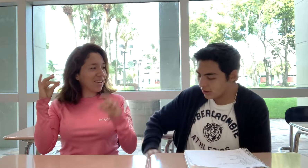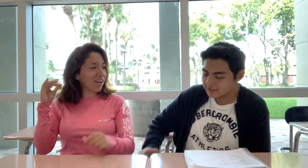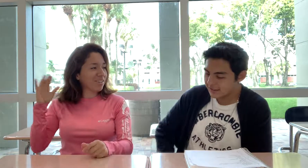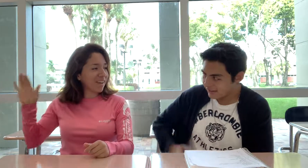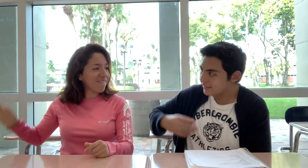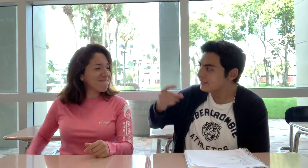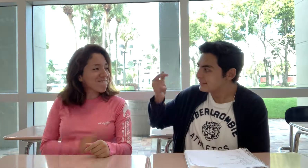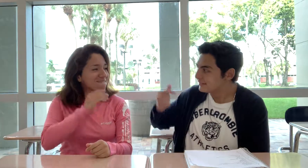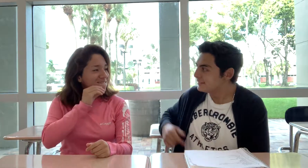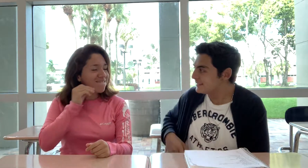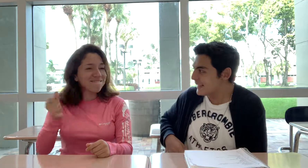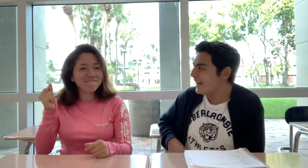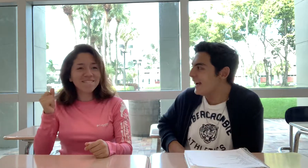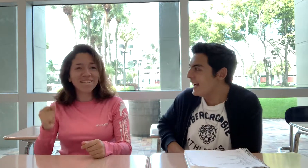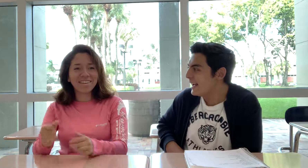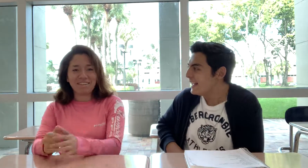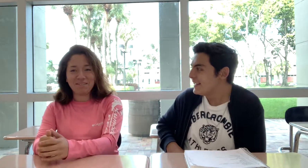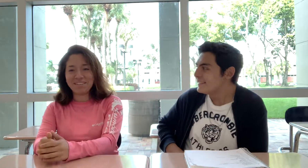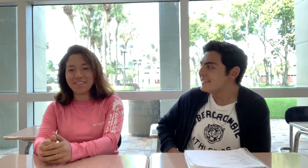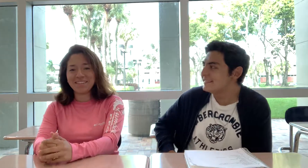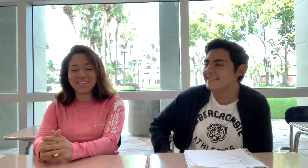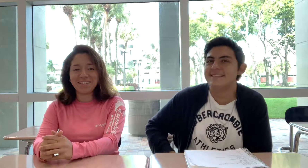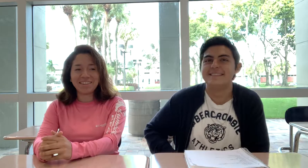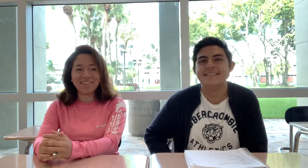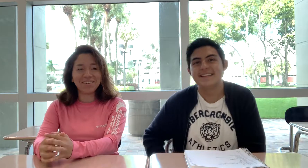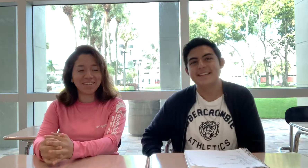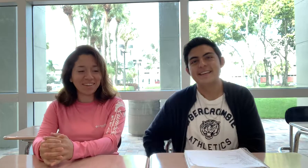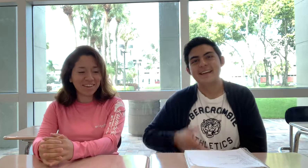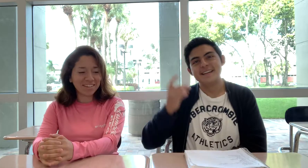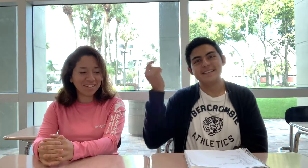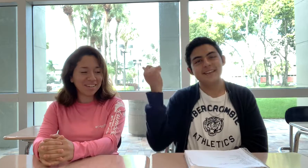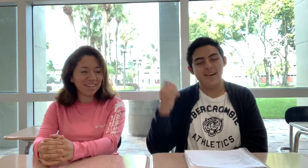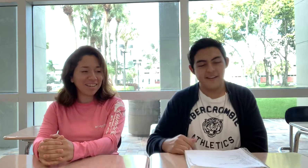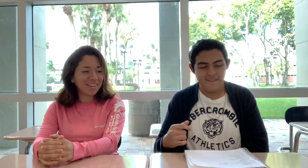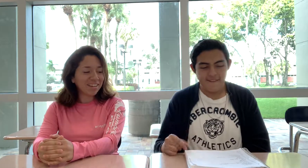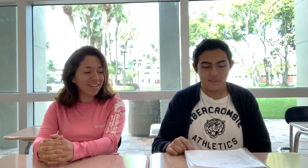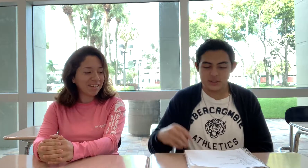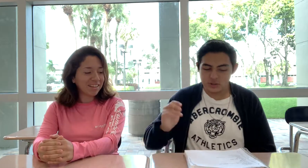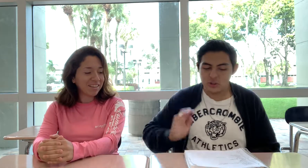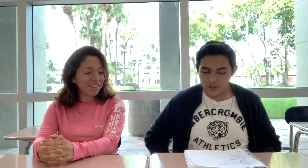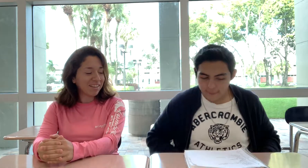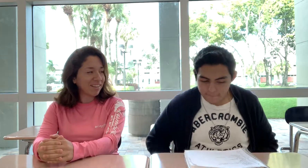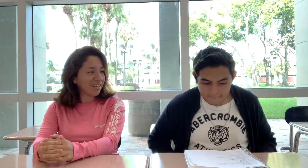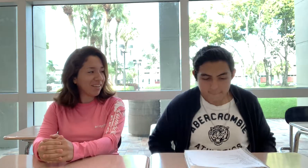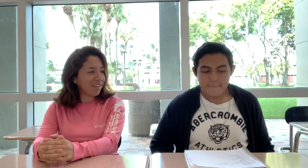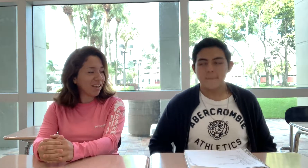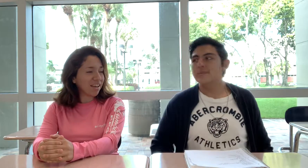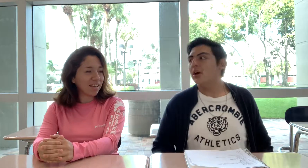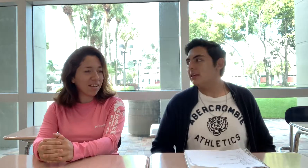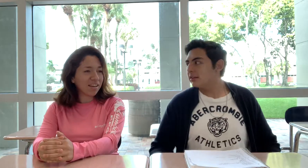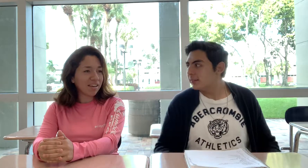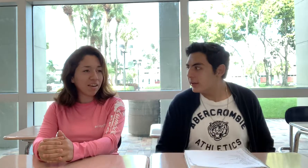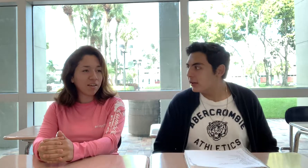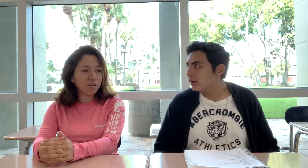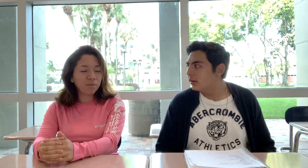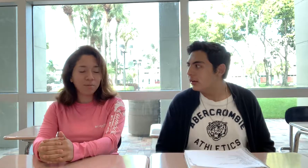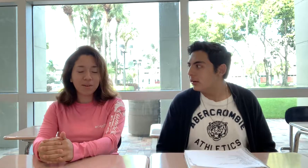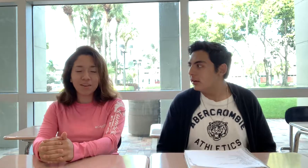the dog's like. Yeah. Dog. gosh. Dog. Because you know you like. Doggy. Come here. Come here. Okay.